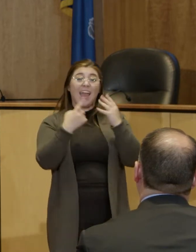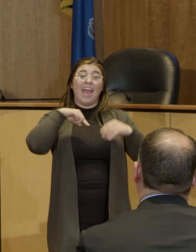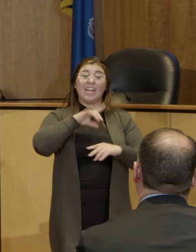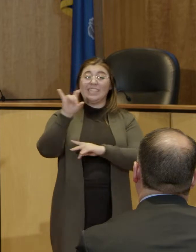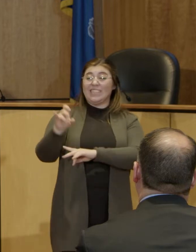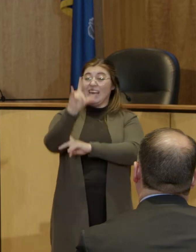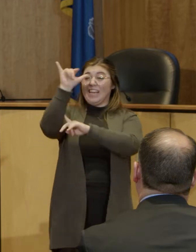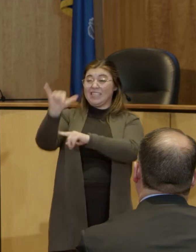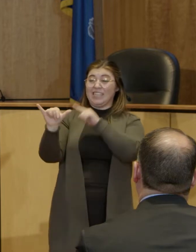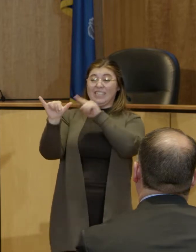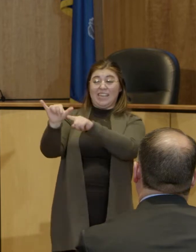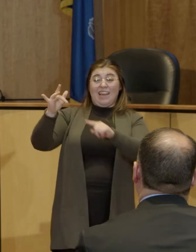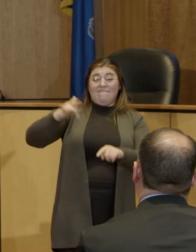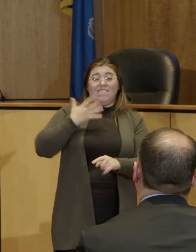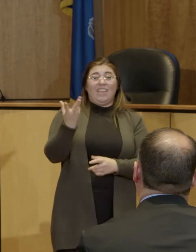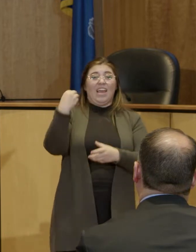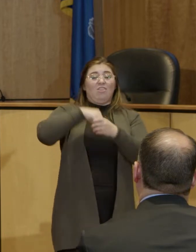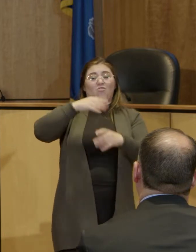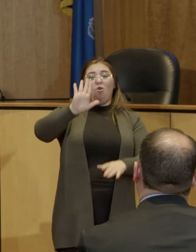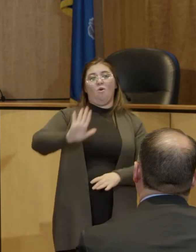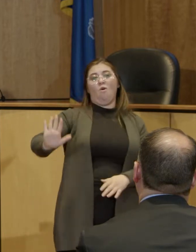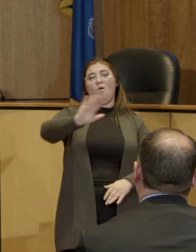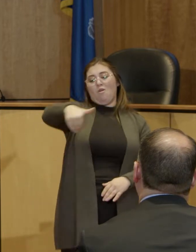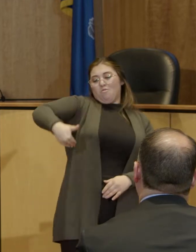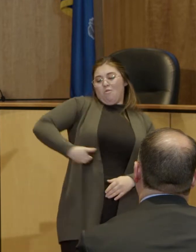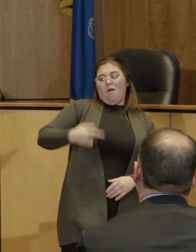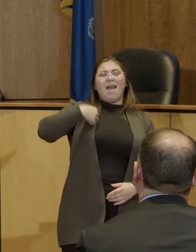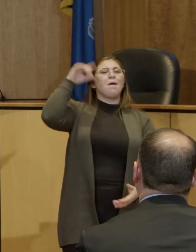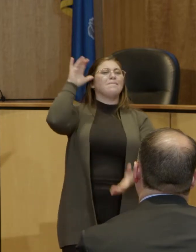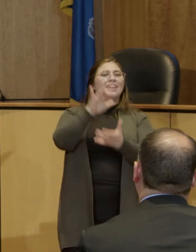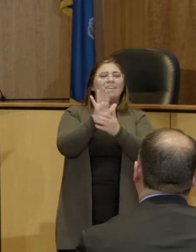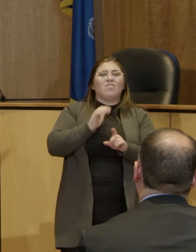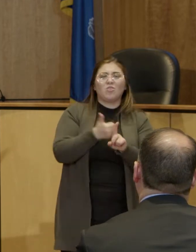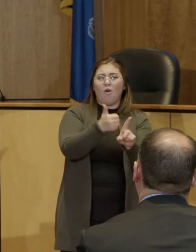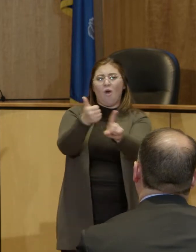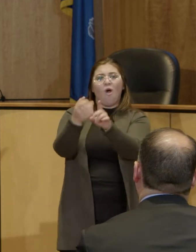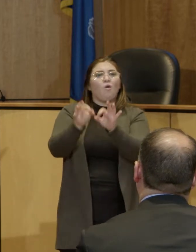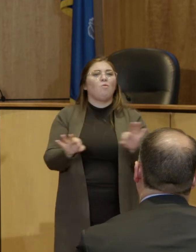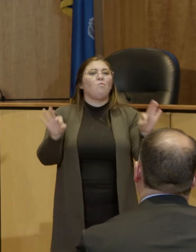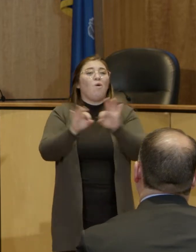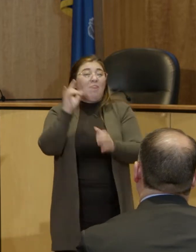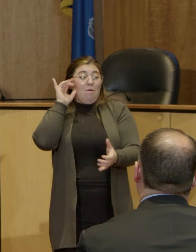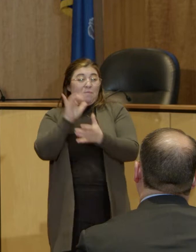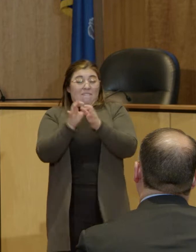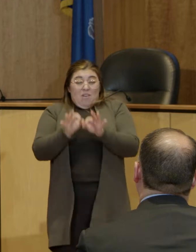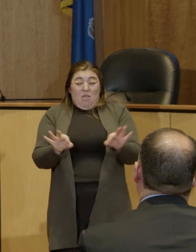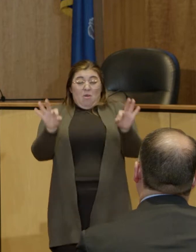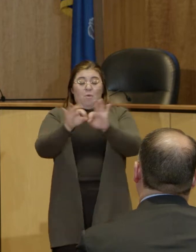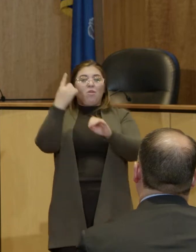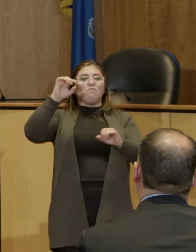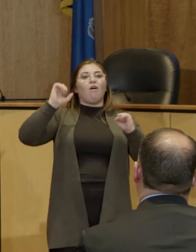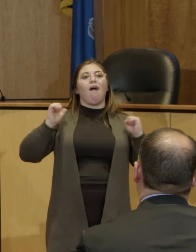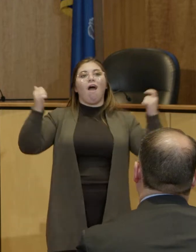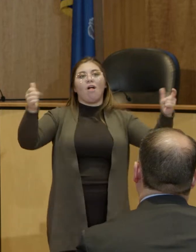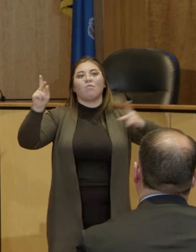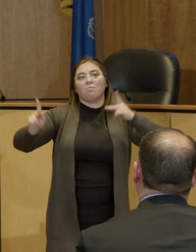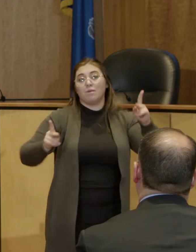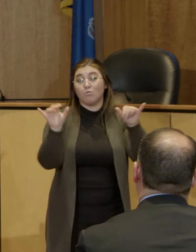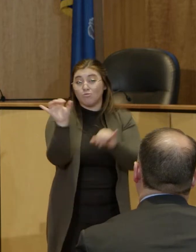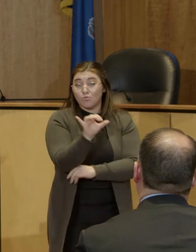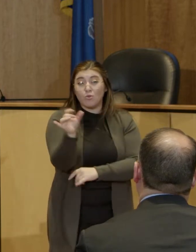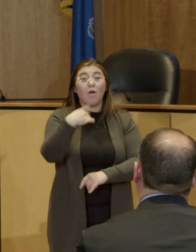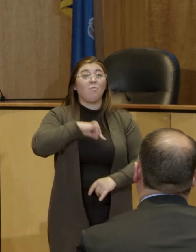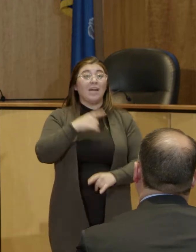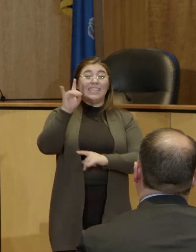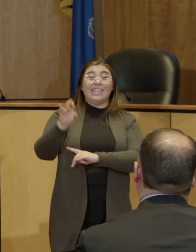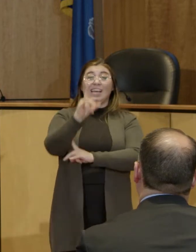dignity is a feeling in your core, a belief in your own worth, a belief in the worth of others. With dignity,